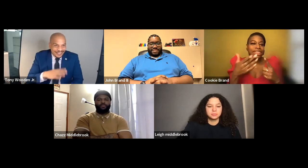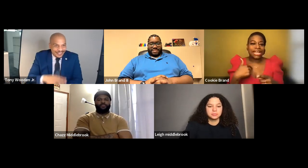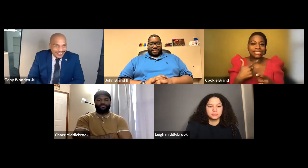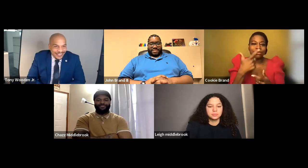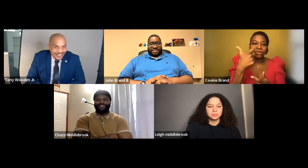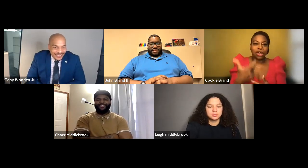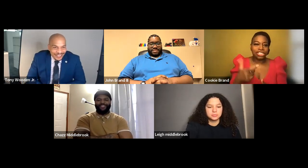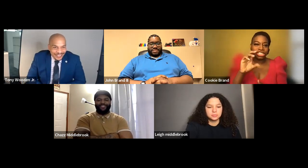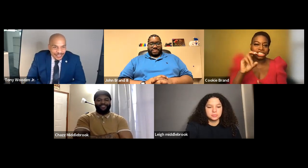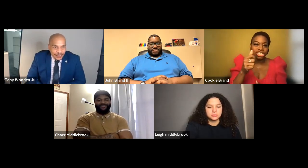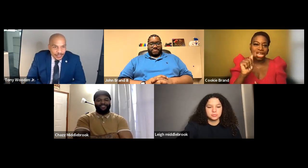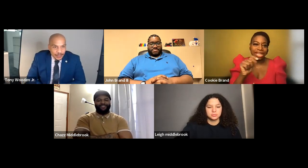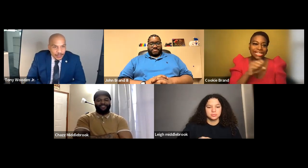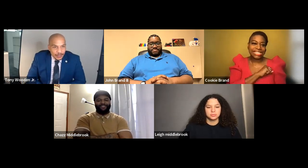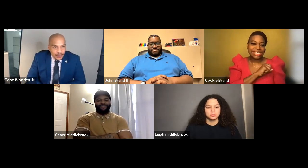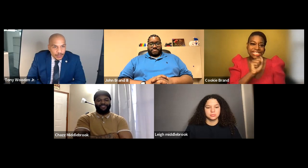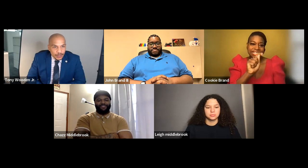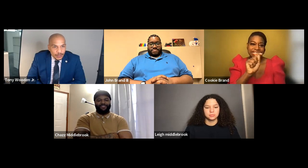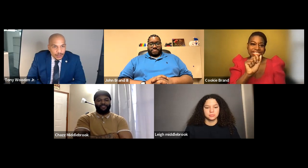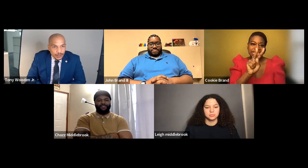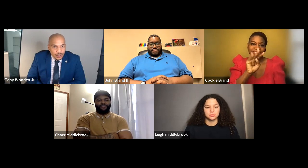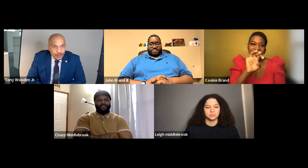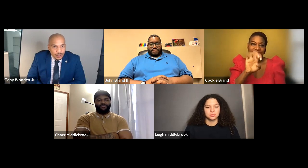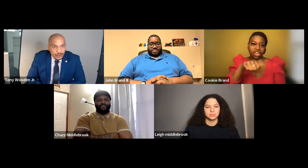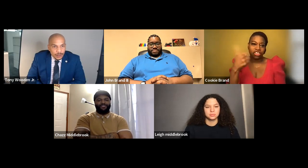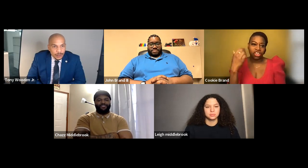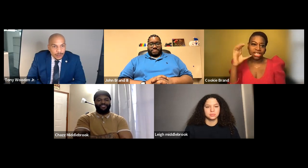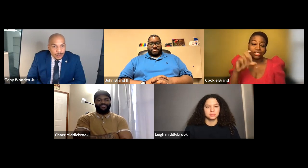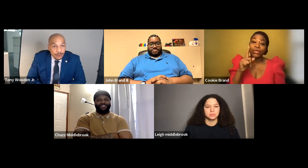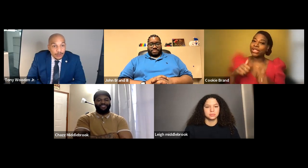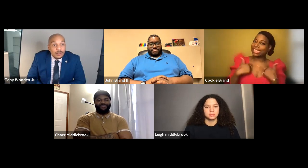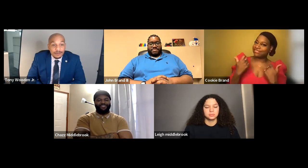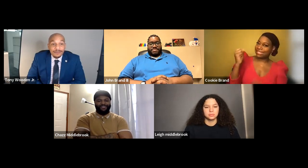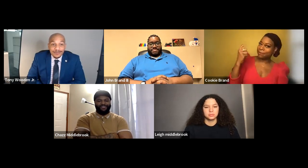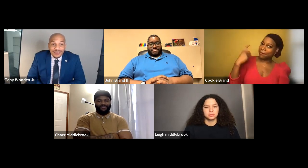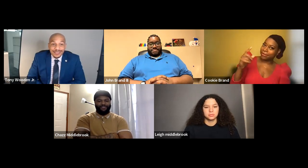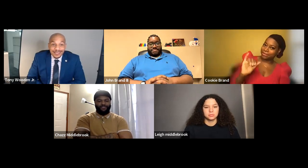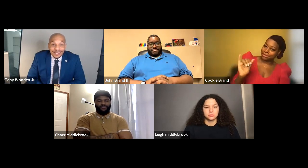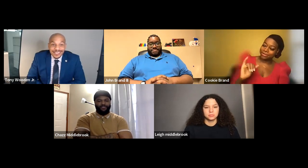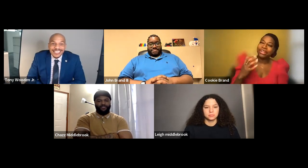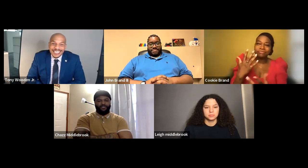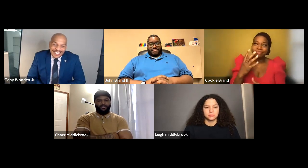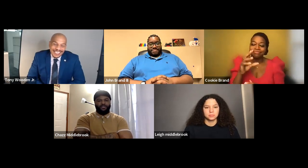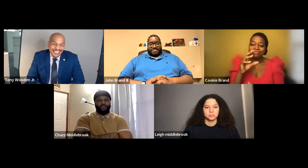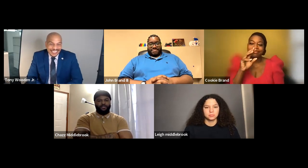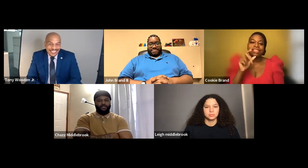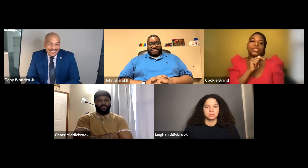I feel like it might be a little bit off topic, but just something that Chaz had said about the other cousins that we